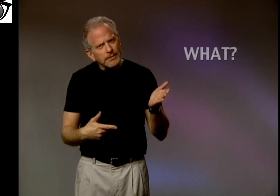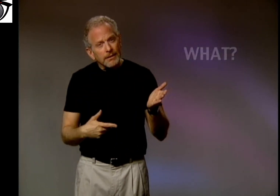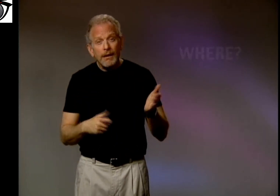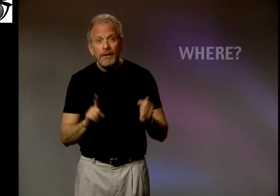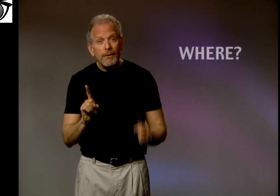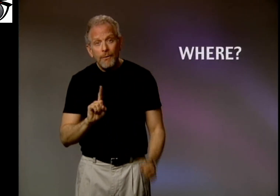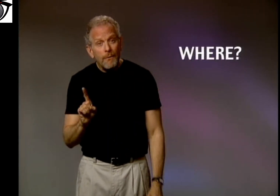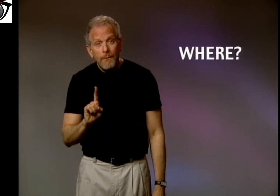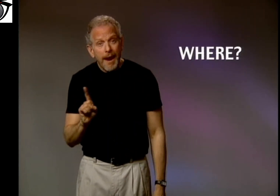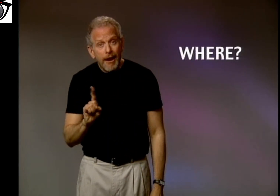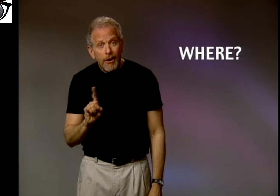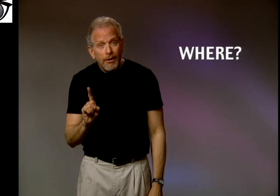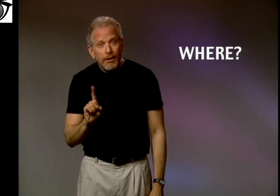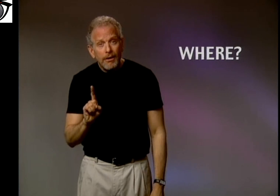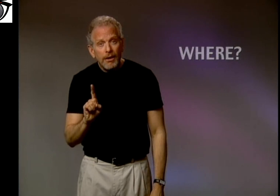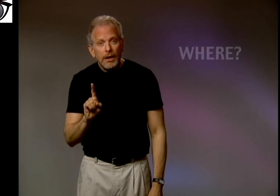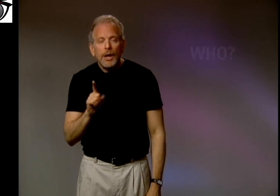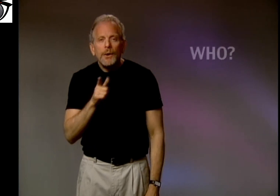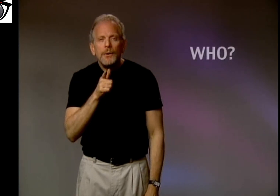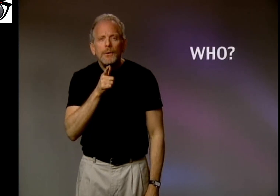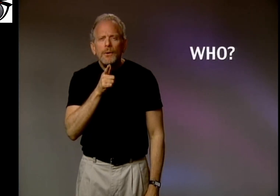What? Where?